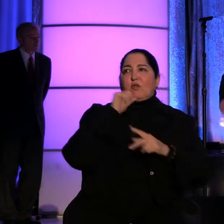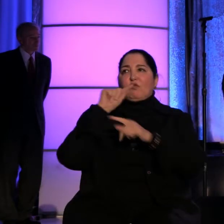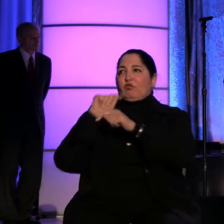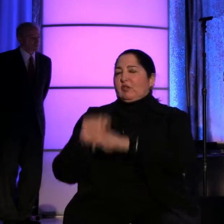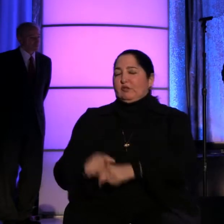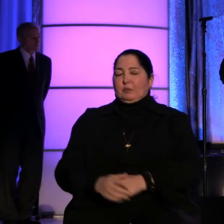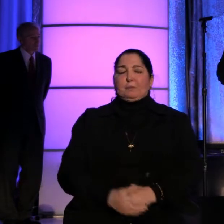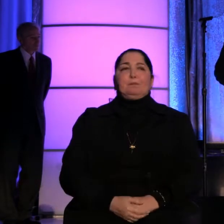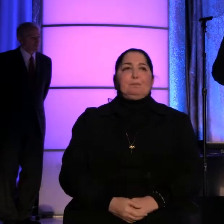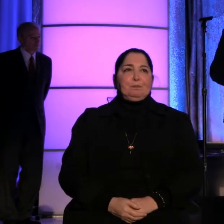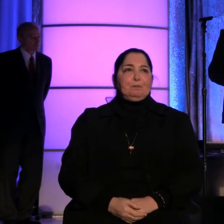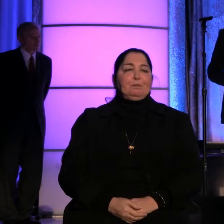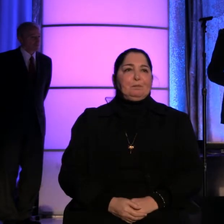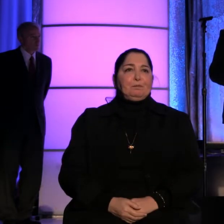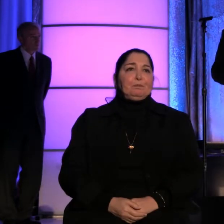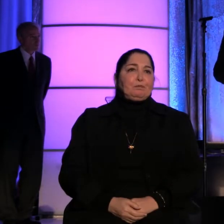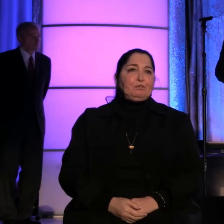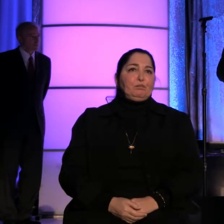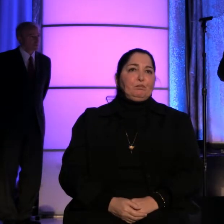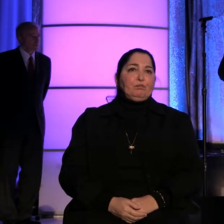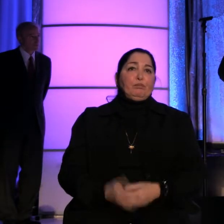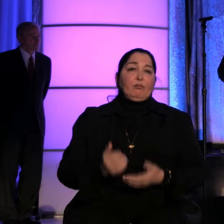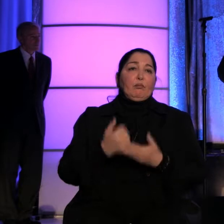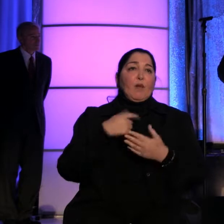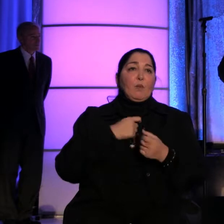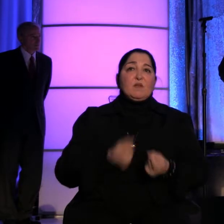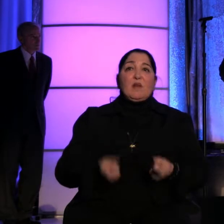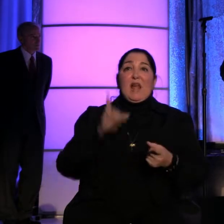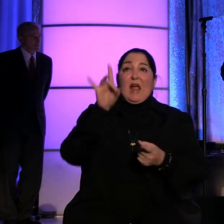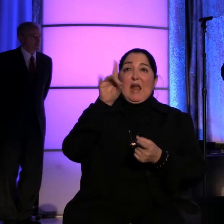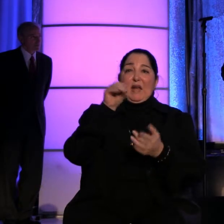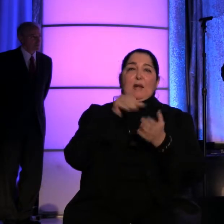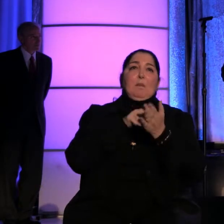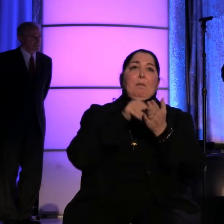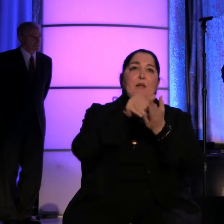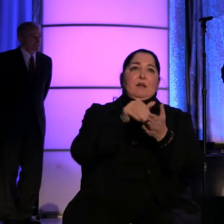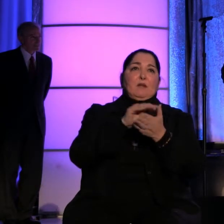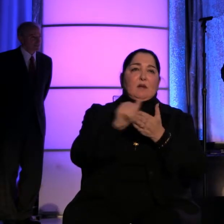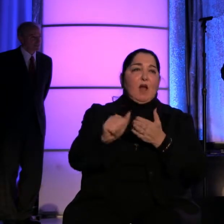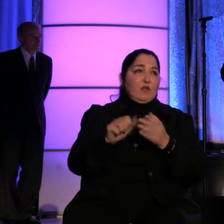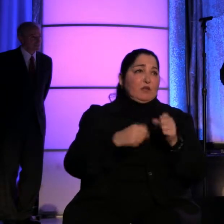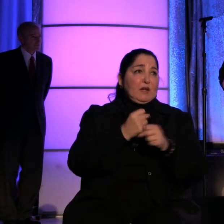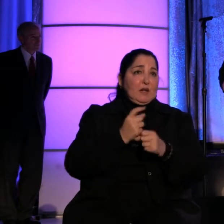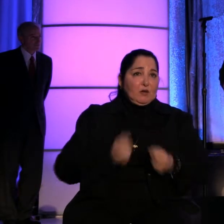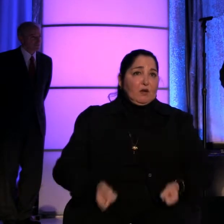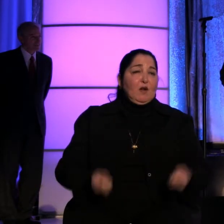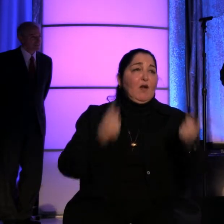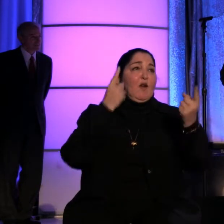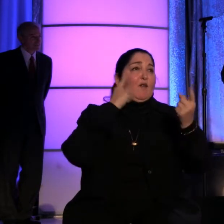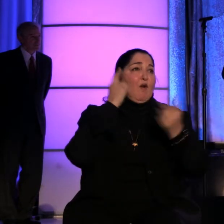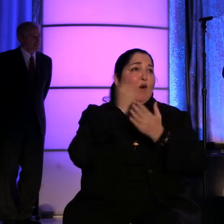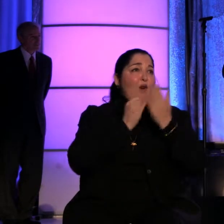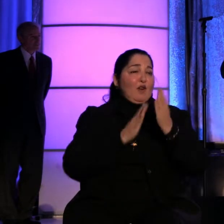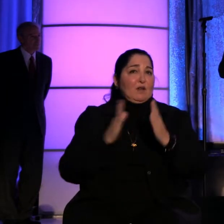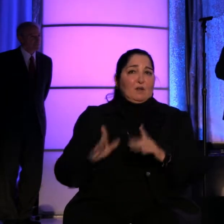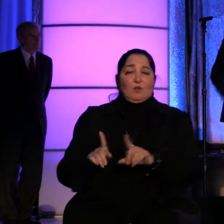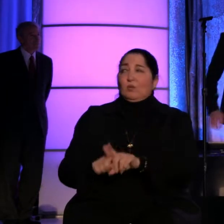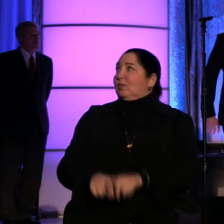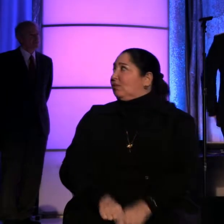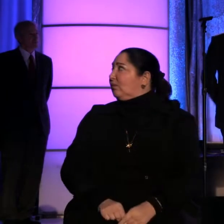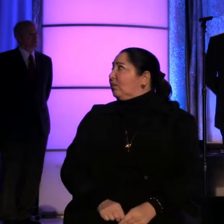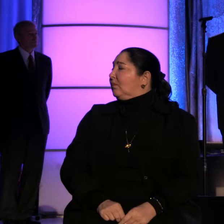And it kind of helps that we spend $80 million a year on talent as well. Next slide,